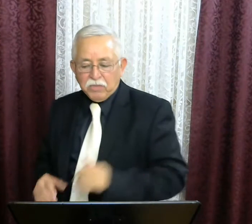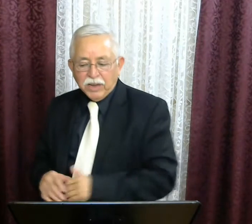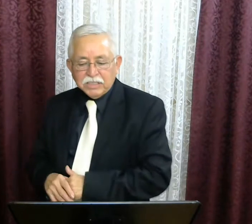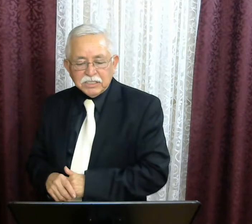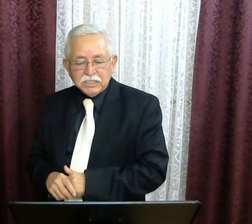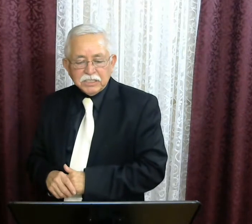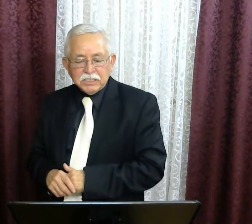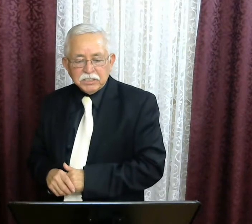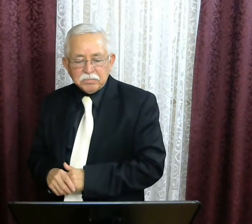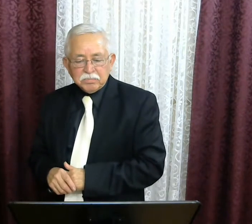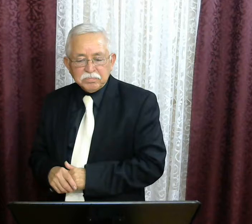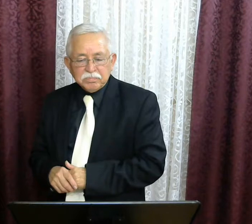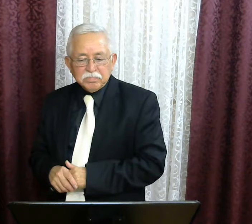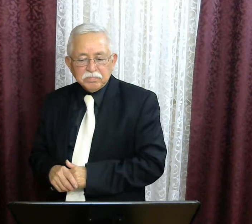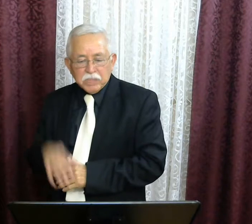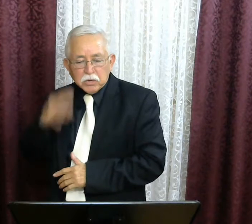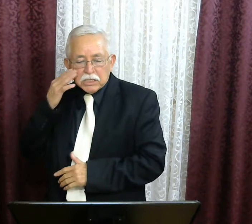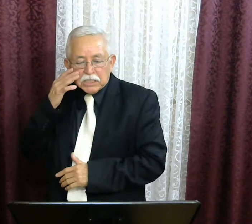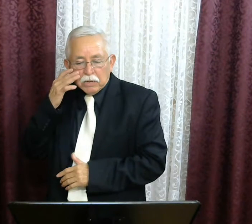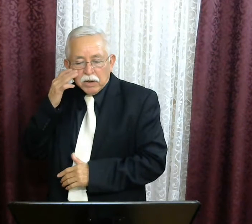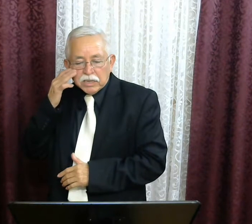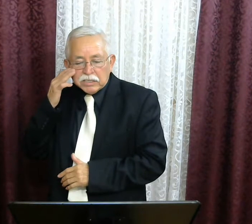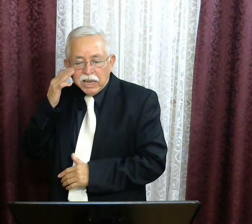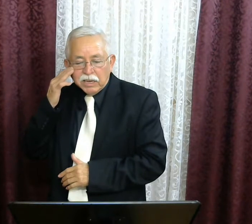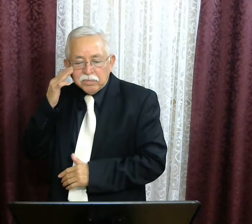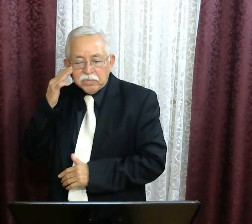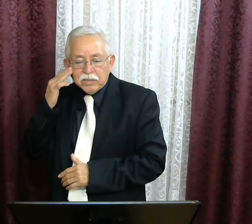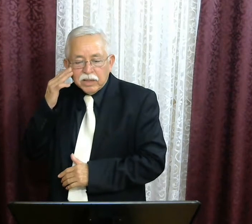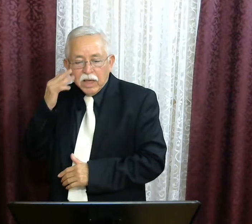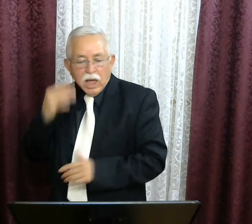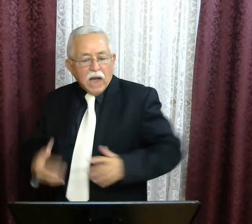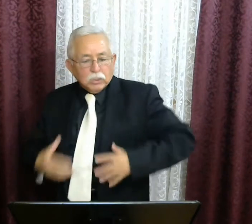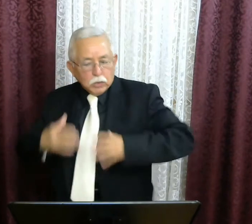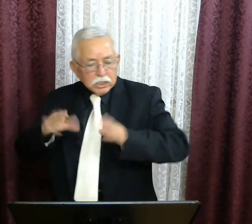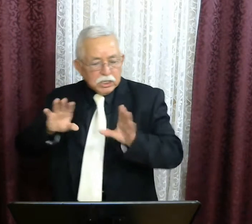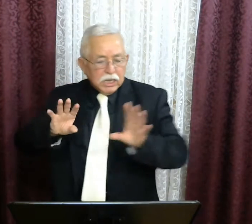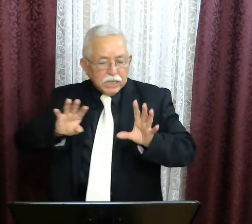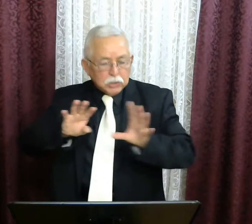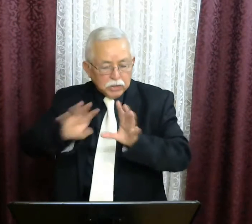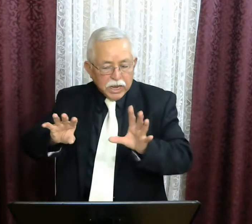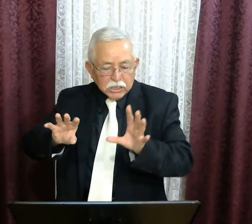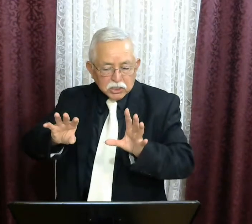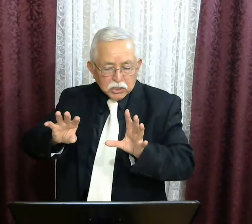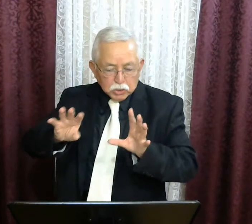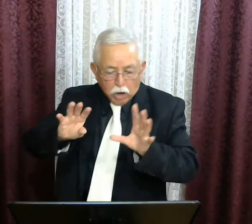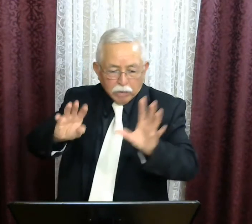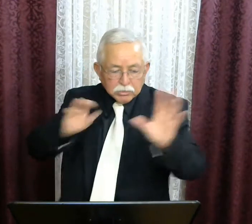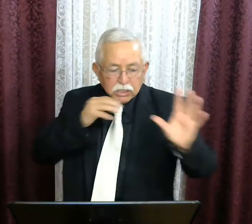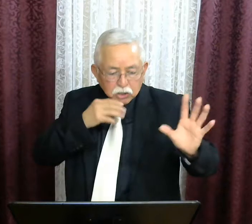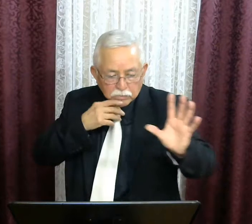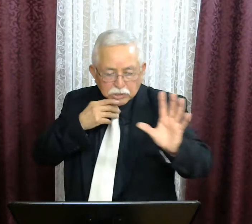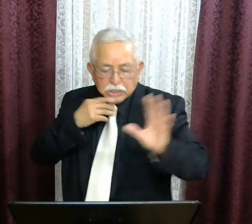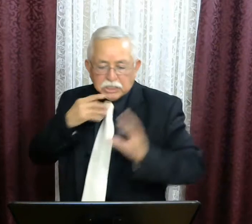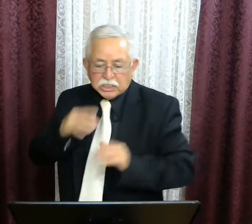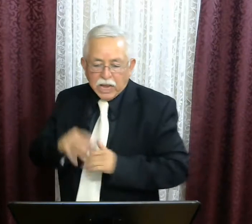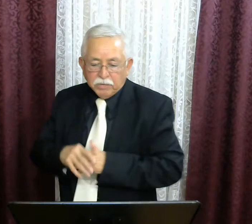friends. Do you understand what I said? As we see in today's Psalms, Psalm 67,